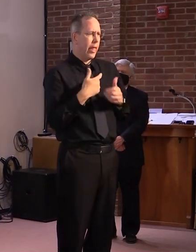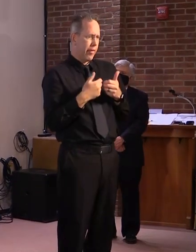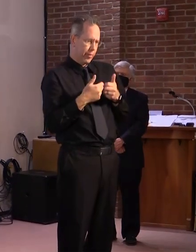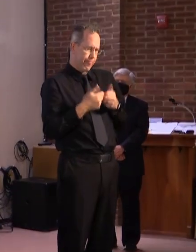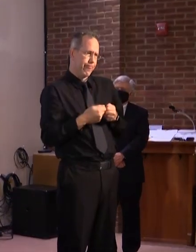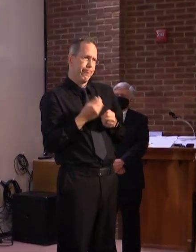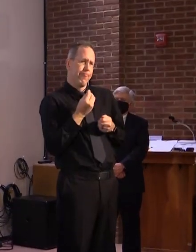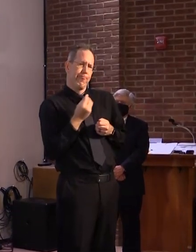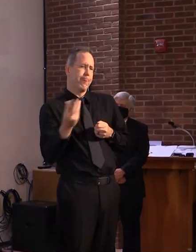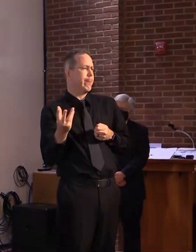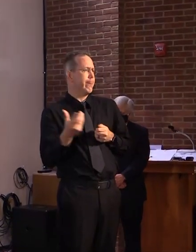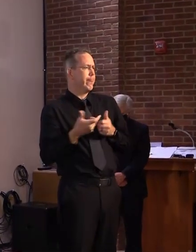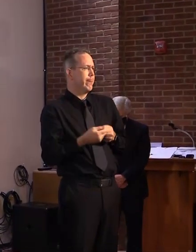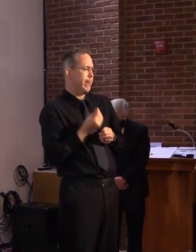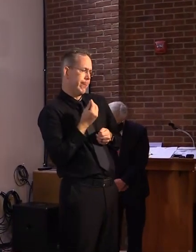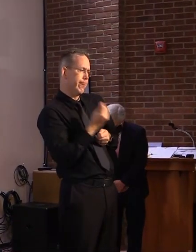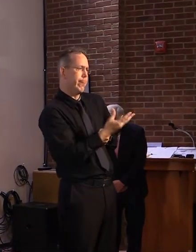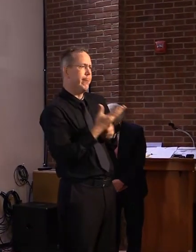is.